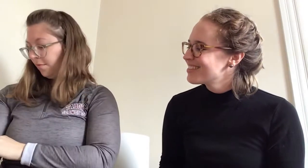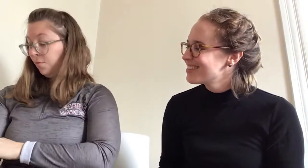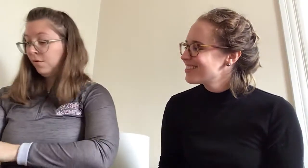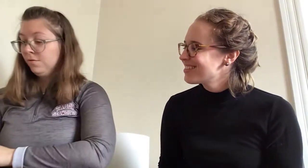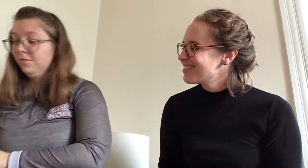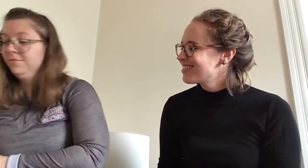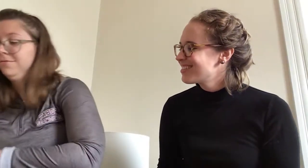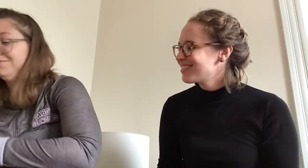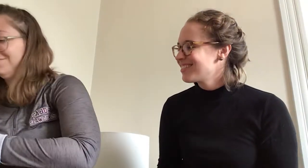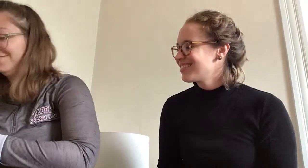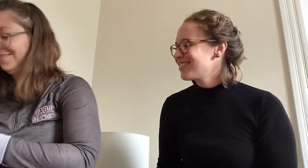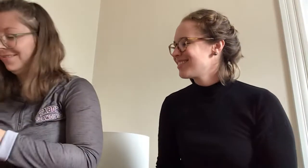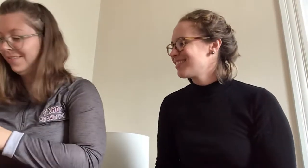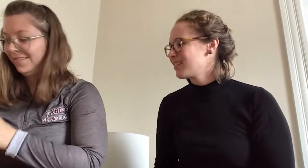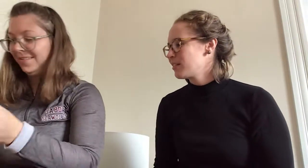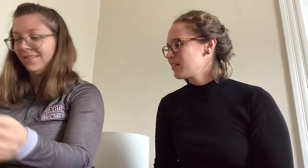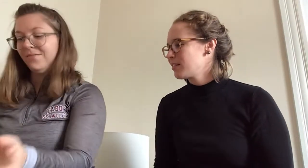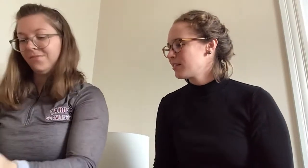Ooh.